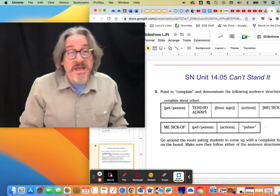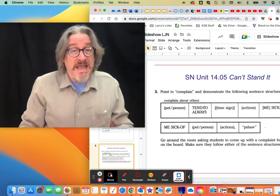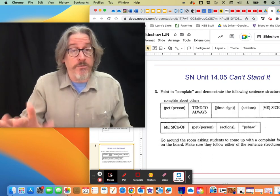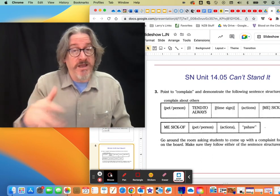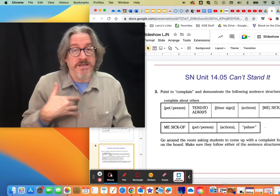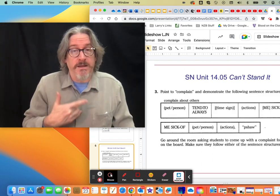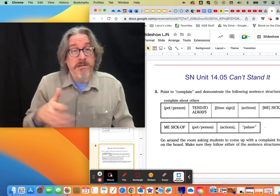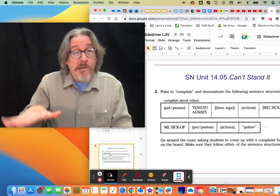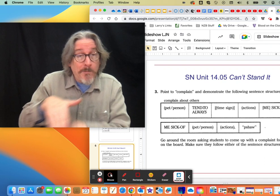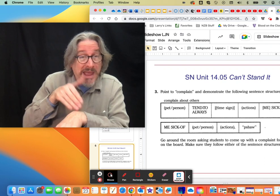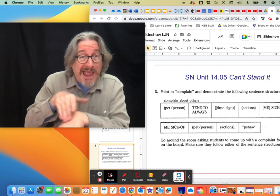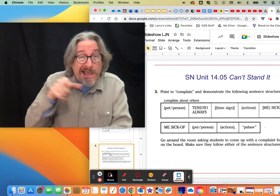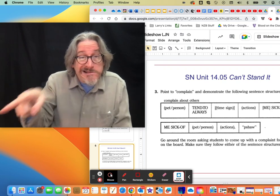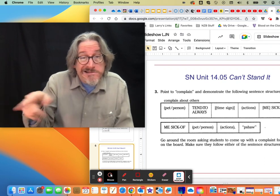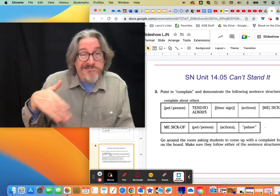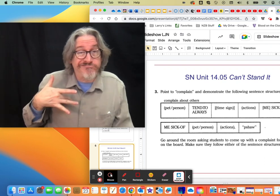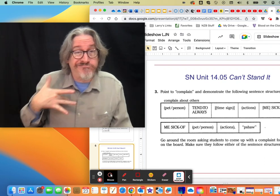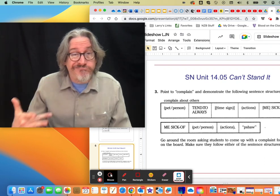And again, we got that.